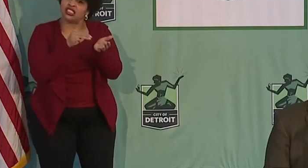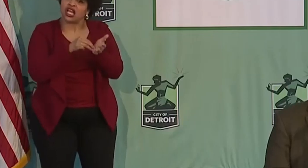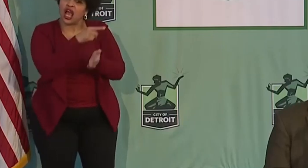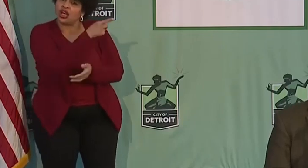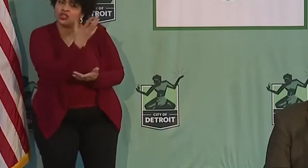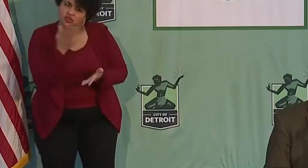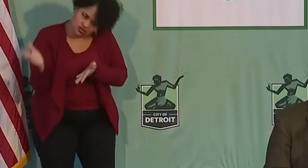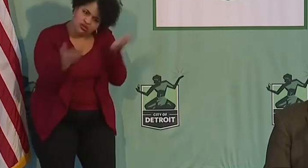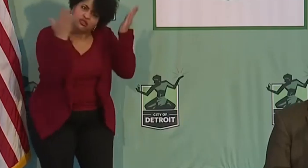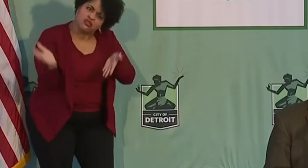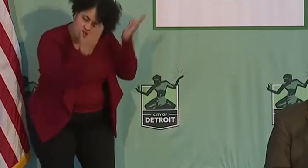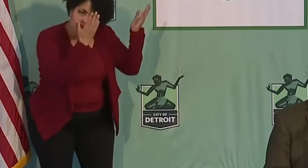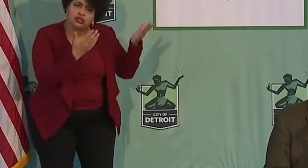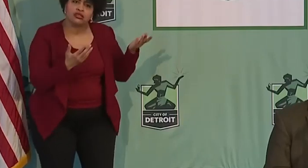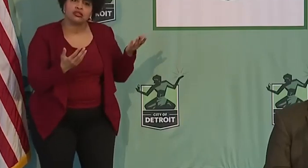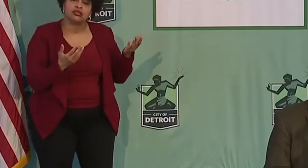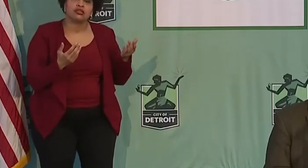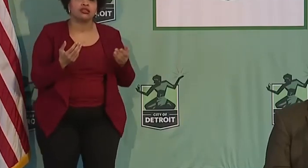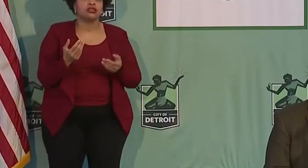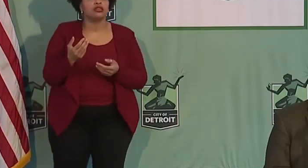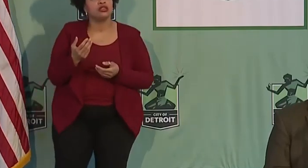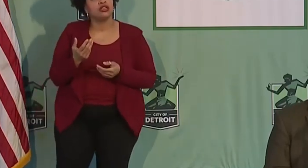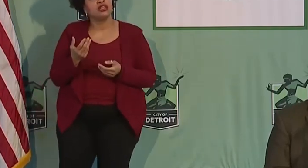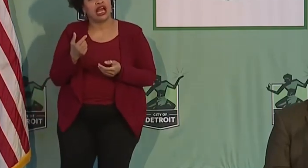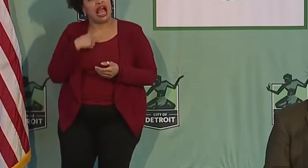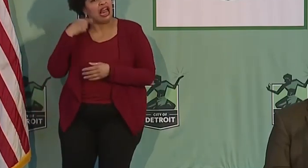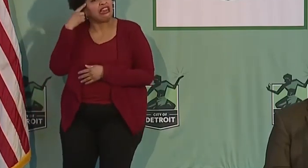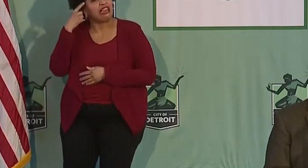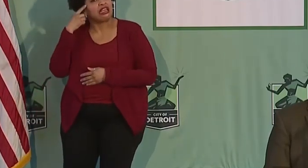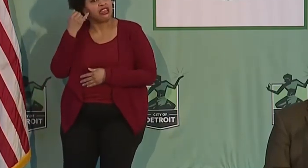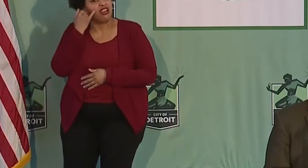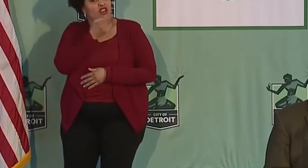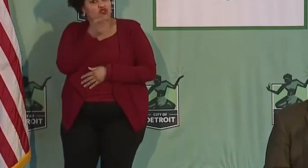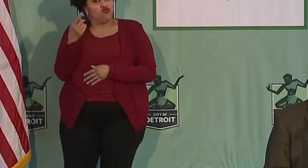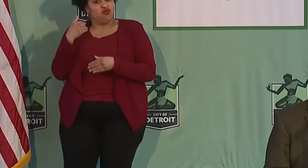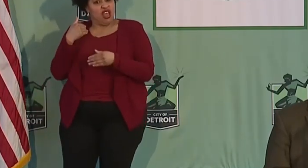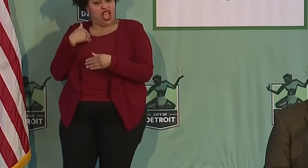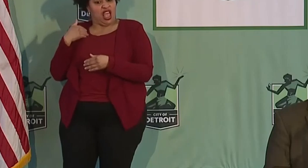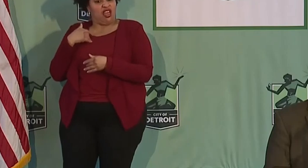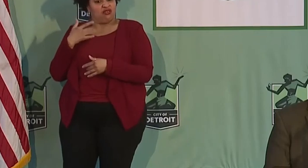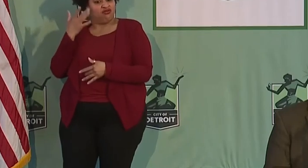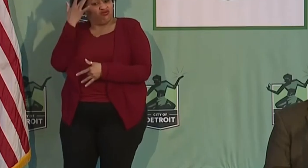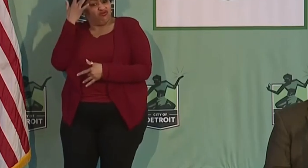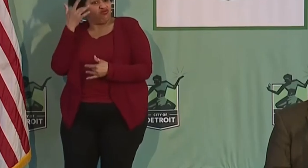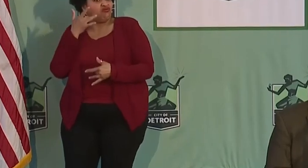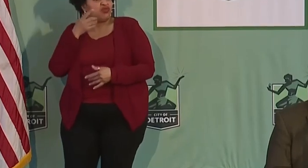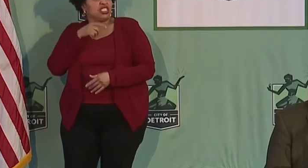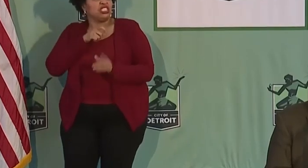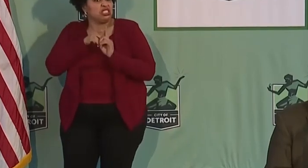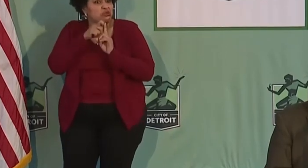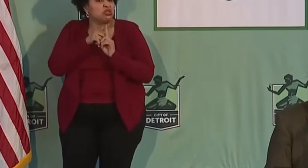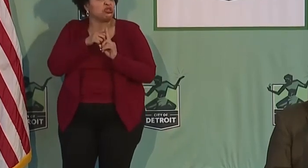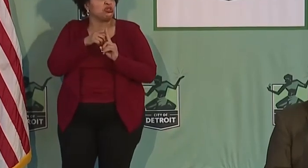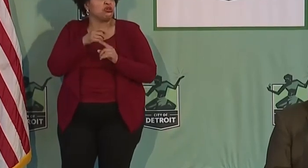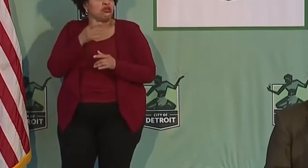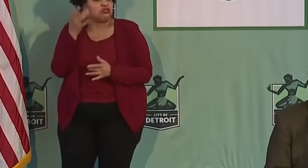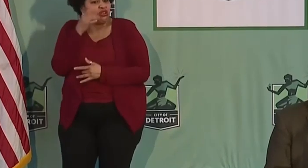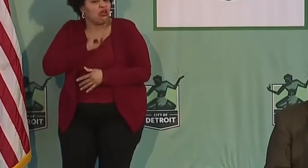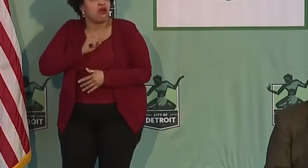these physician offices. I think if you have symptoms, I believe the prescriptions will